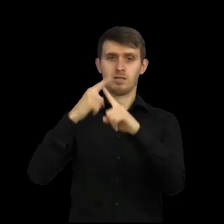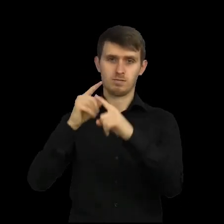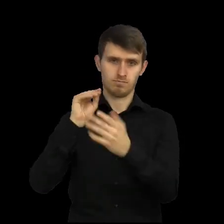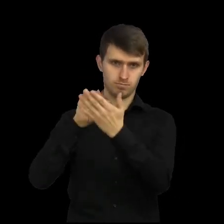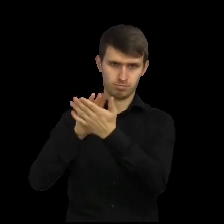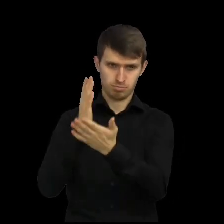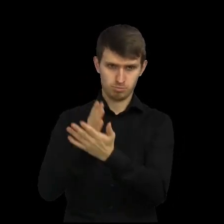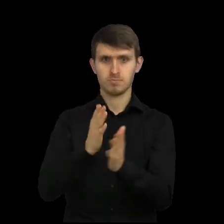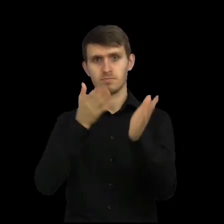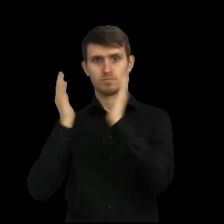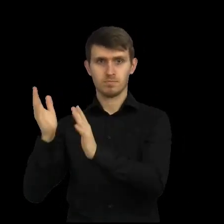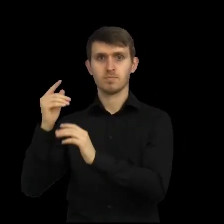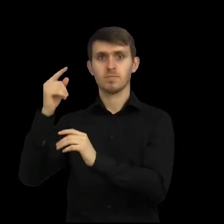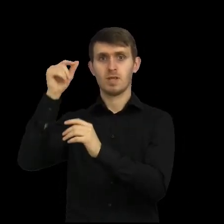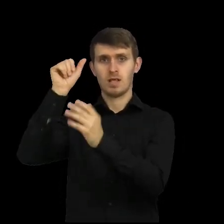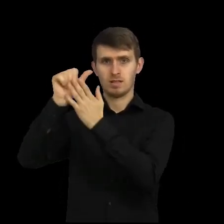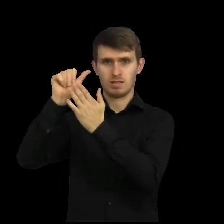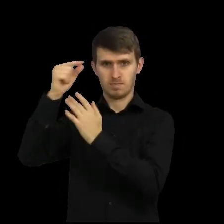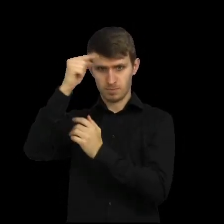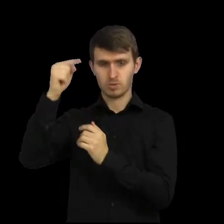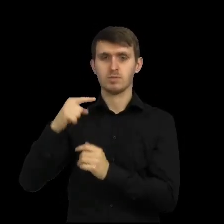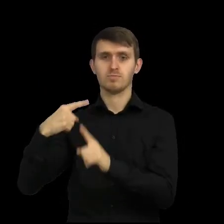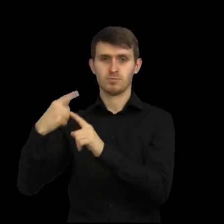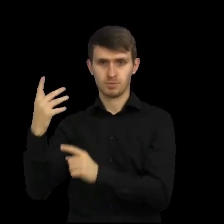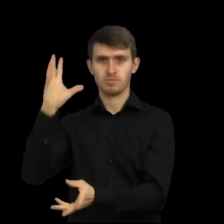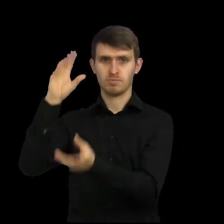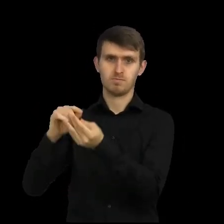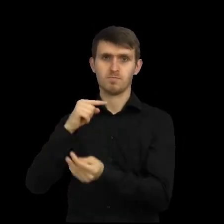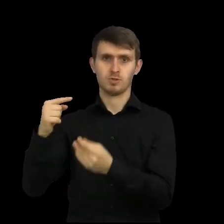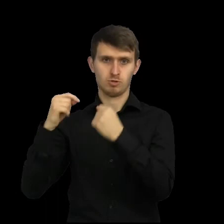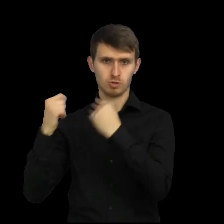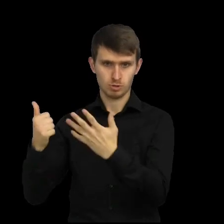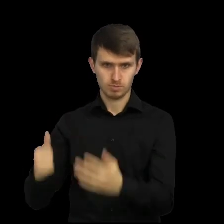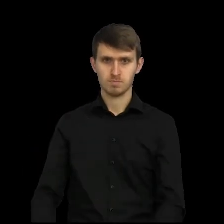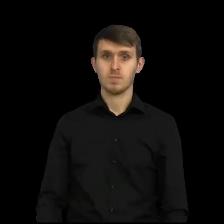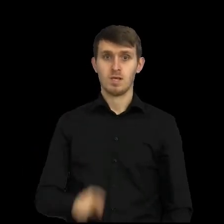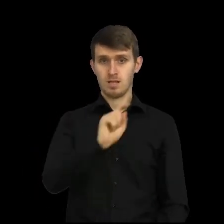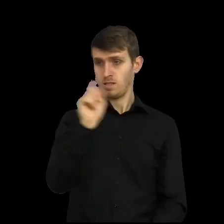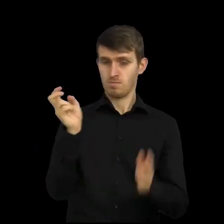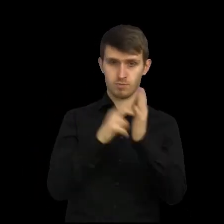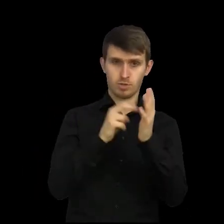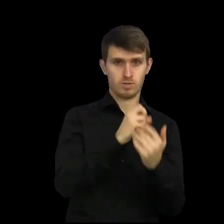to negative 5 plus 11. That's negative 6. Negative 6. Now we can divide both sides by